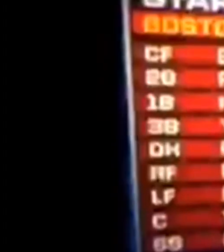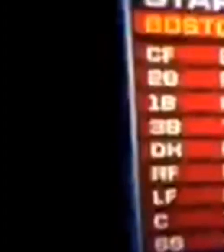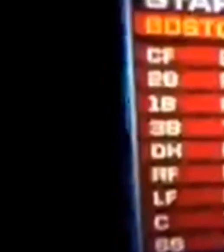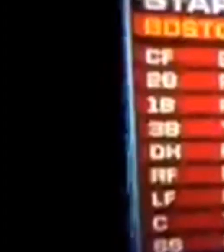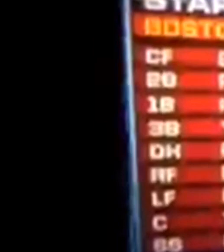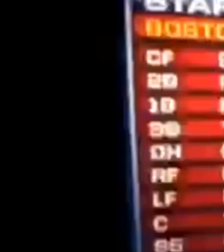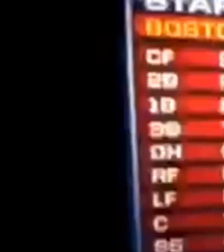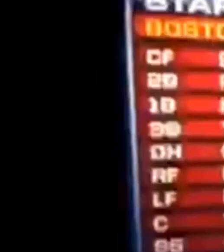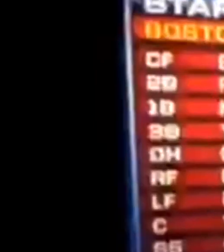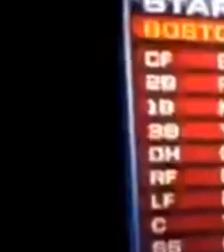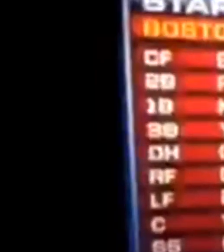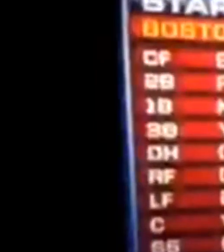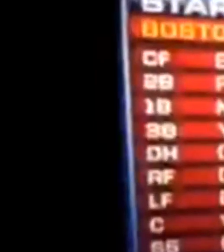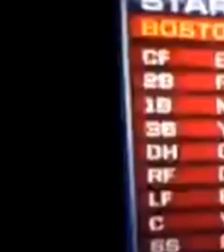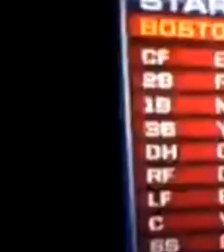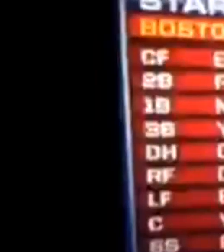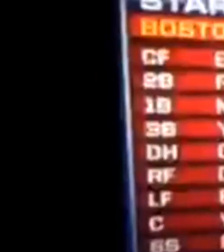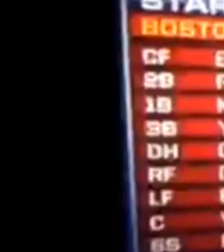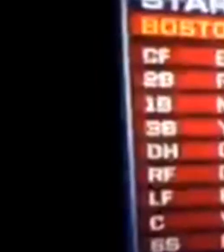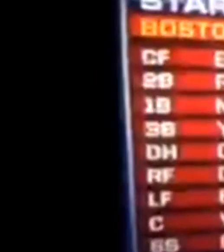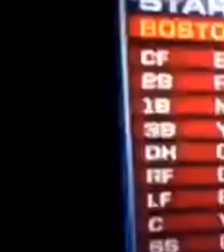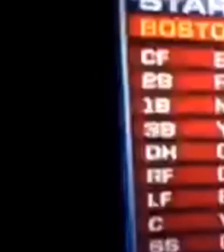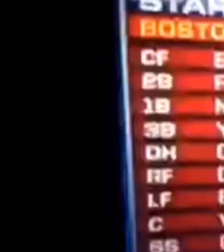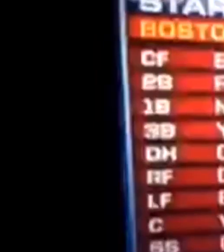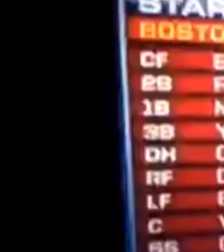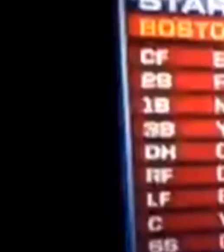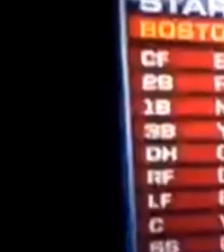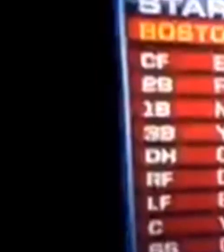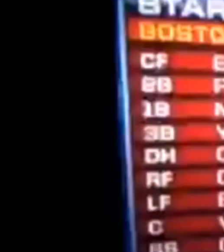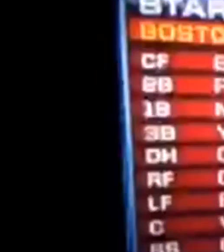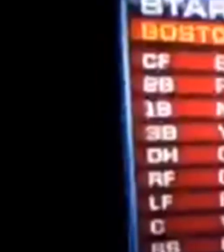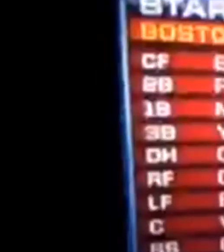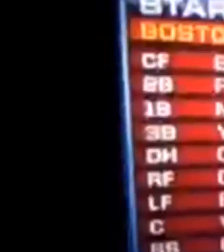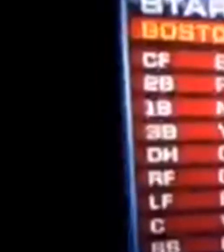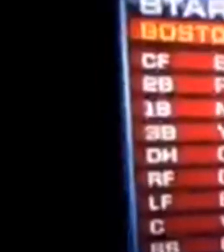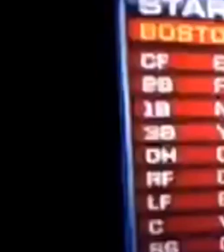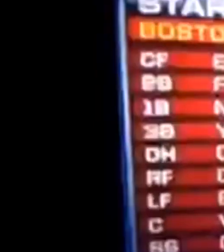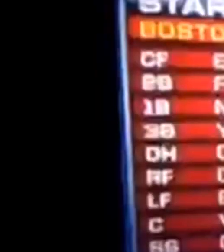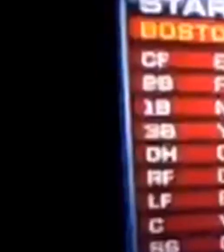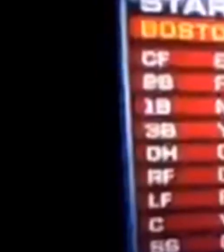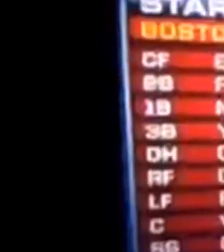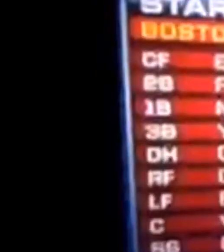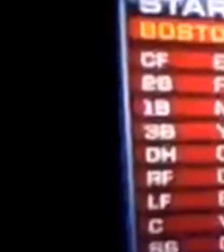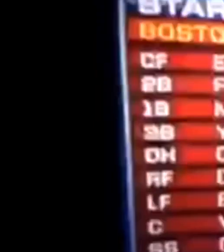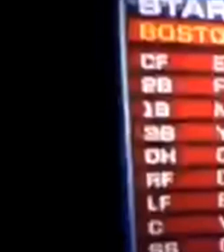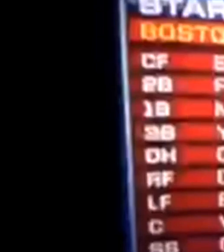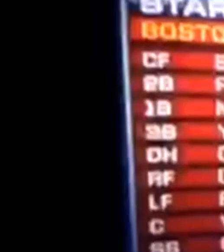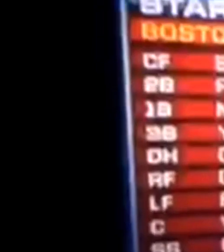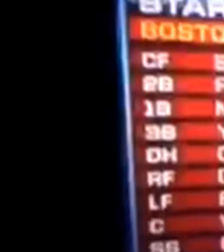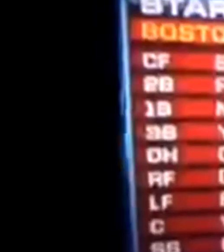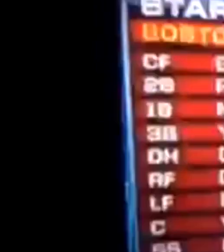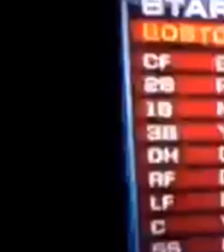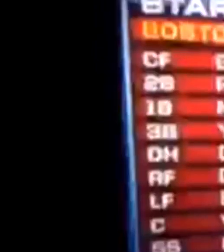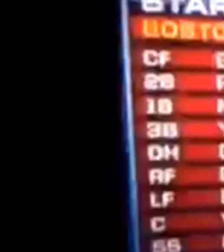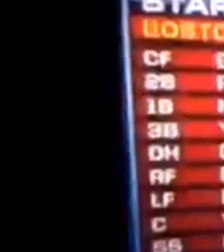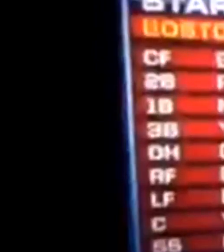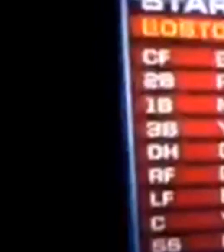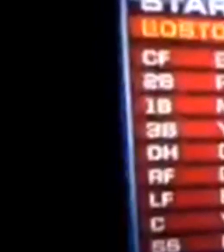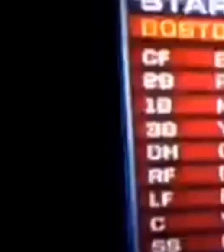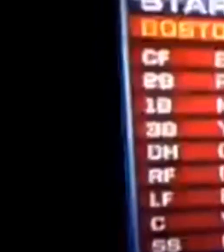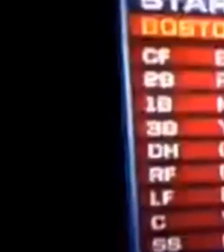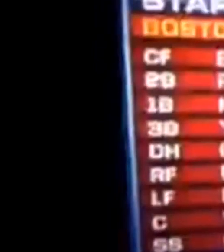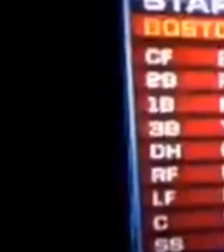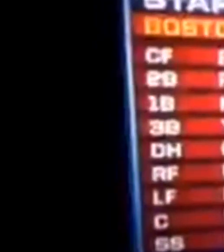Leading off for the Boston Red Sox, center field, Mr. Jacoby Ellsbury. At second base, Mr.